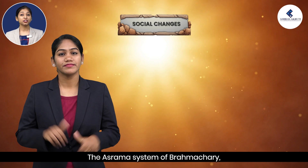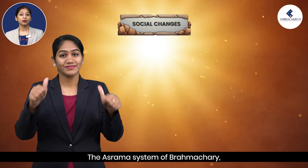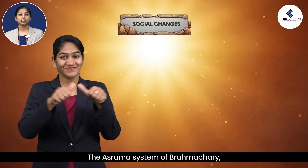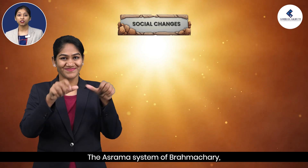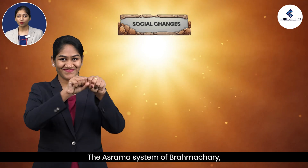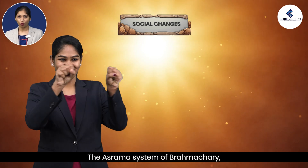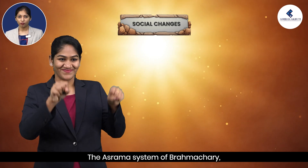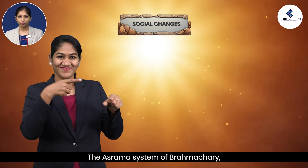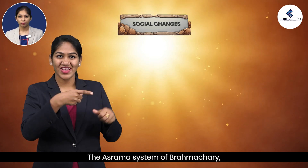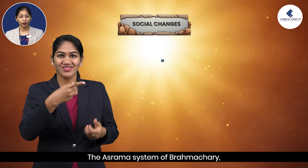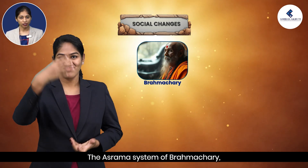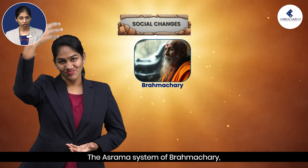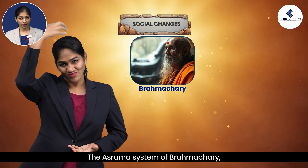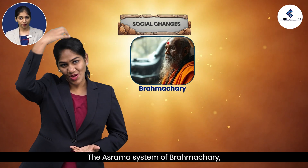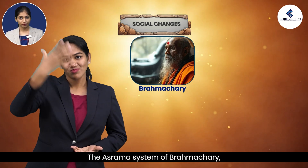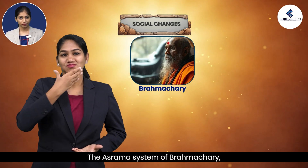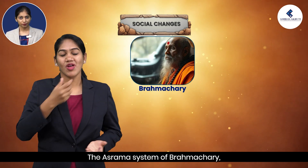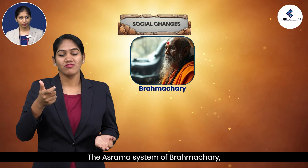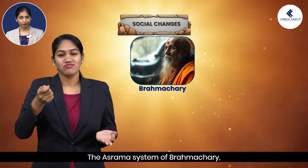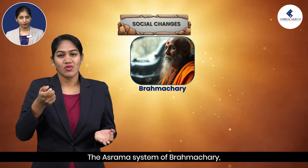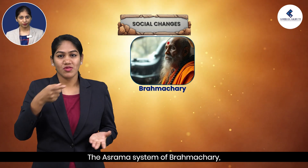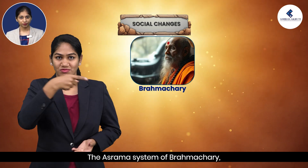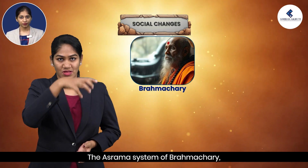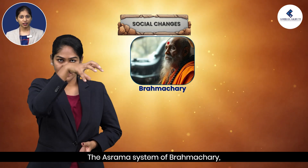The ashrama system of Brahmacharya,